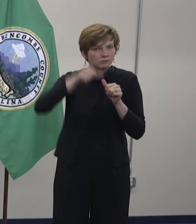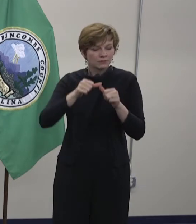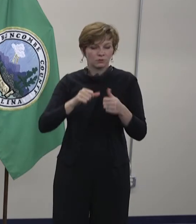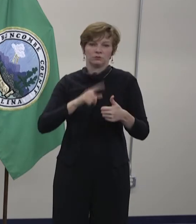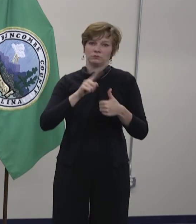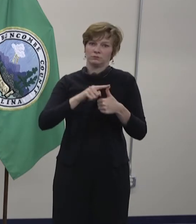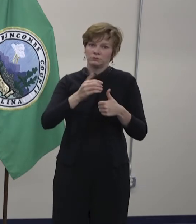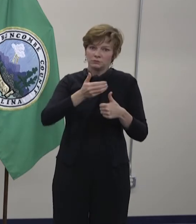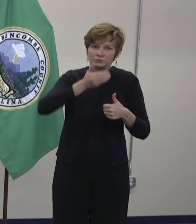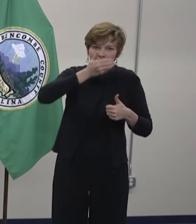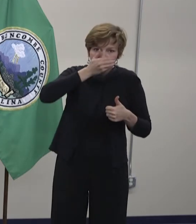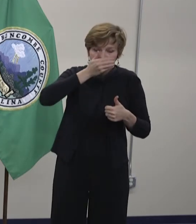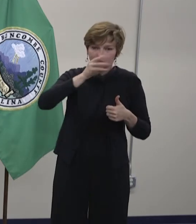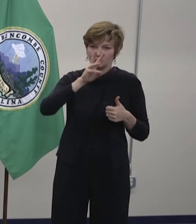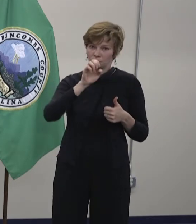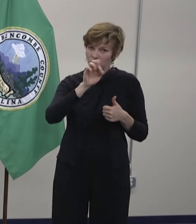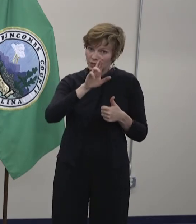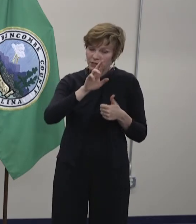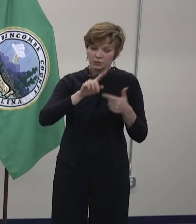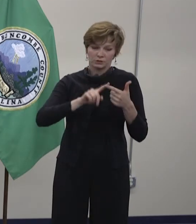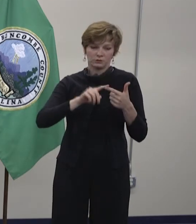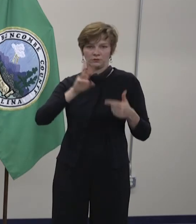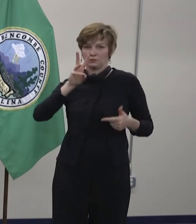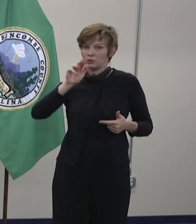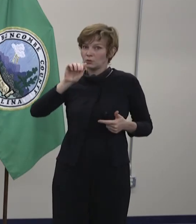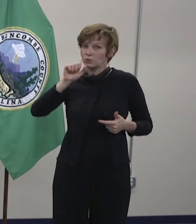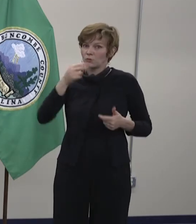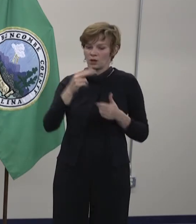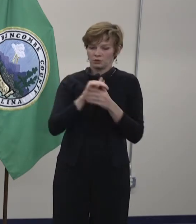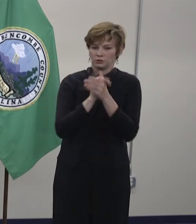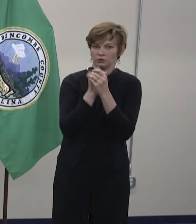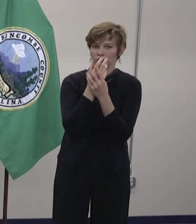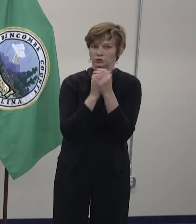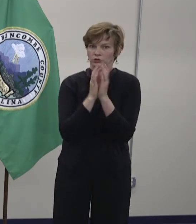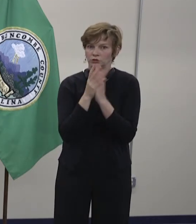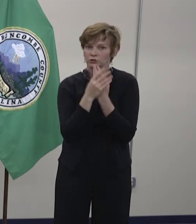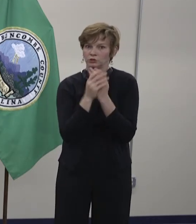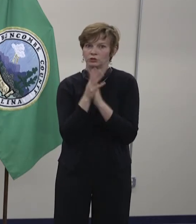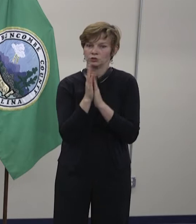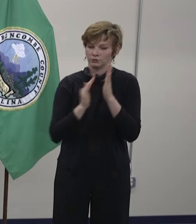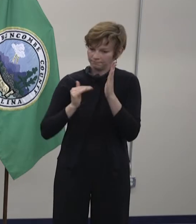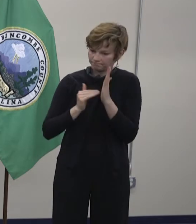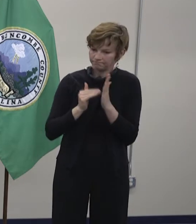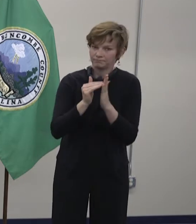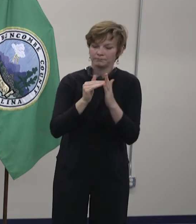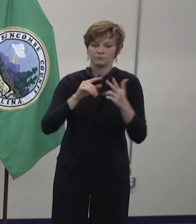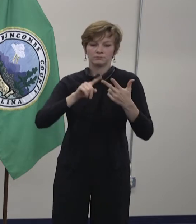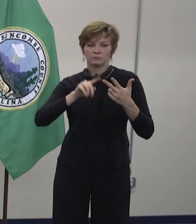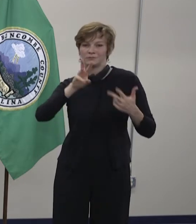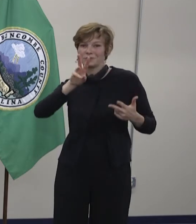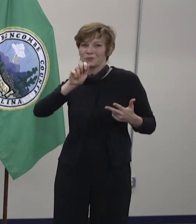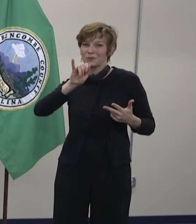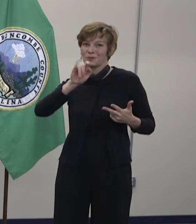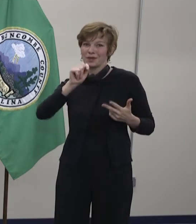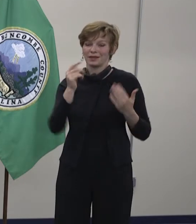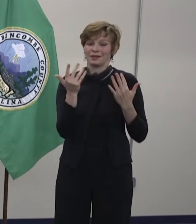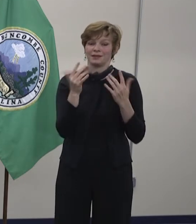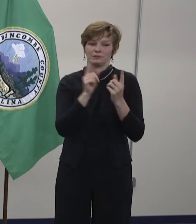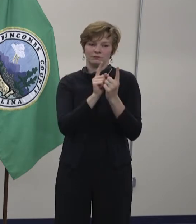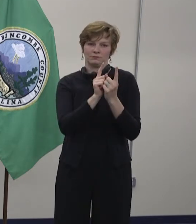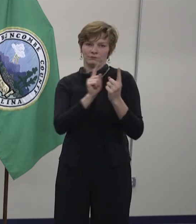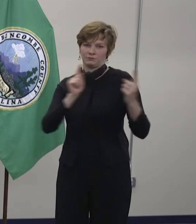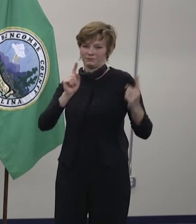covering, wash your hands often, and wait 6 feet apart, keeping distance between each